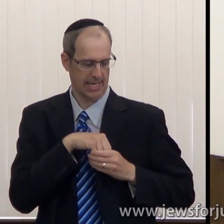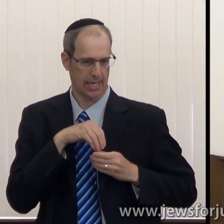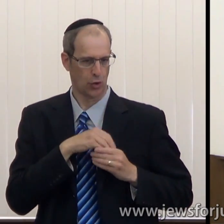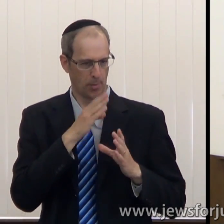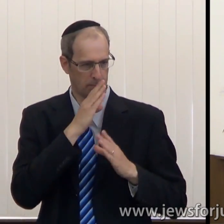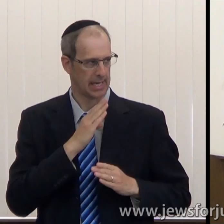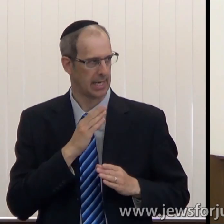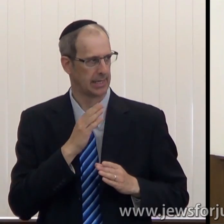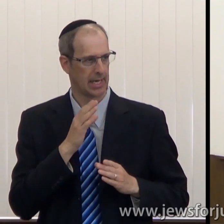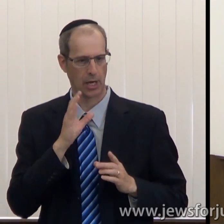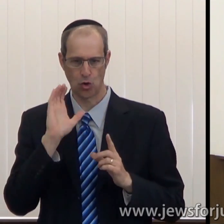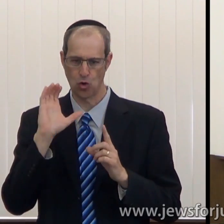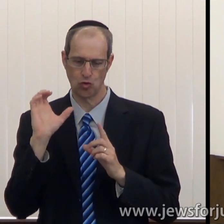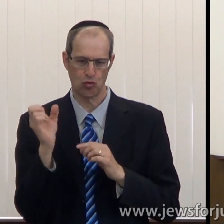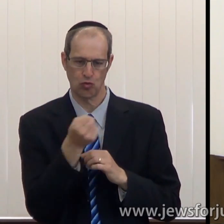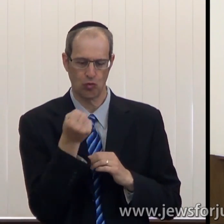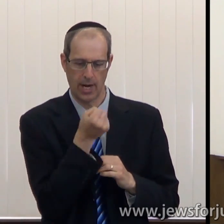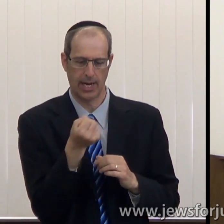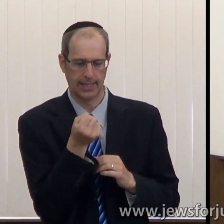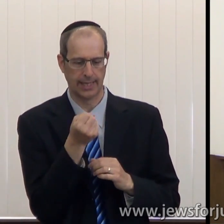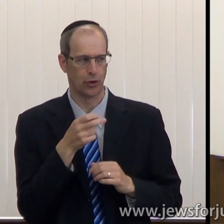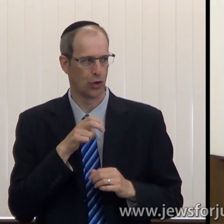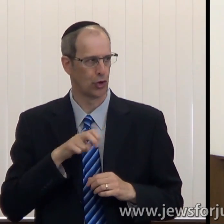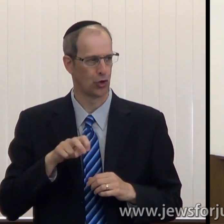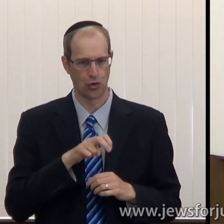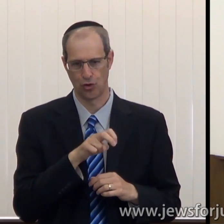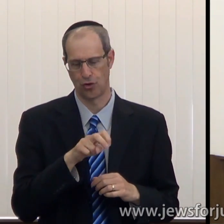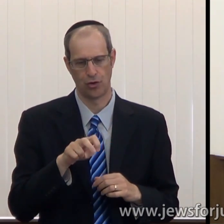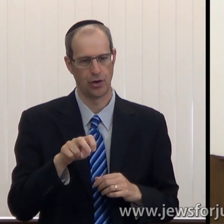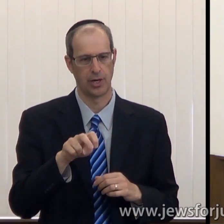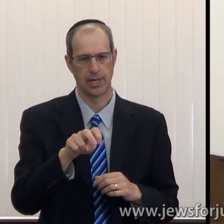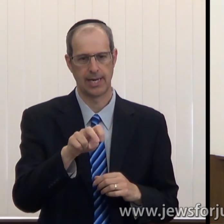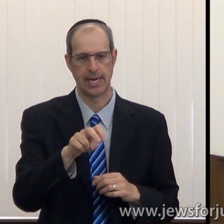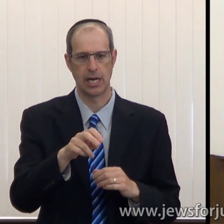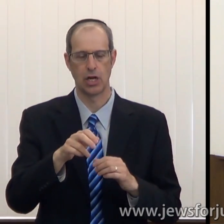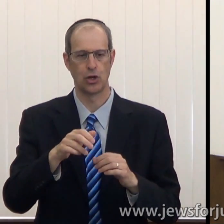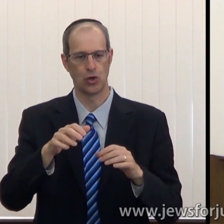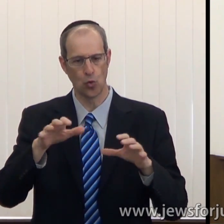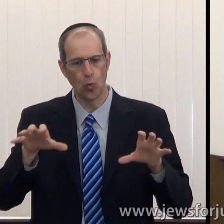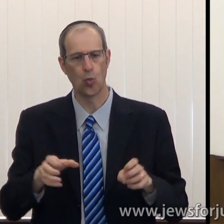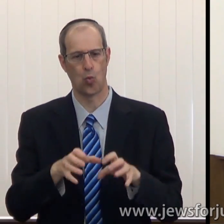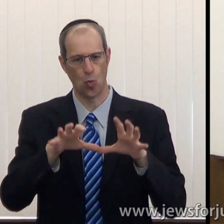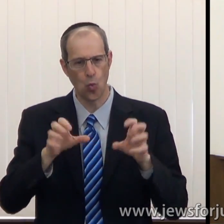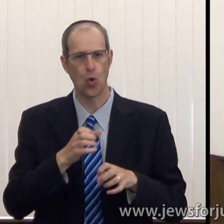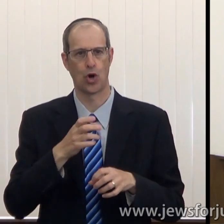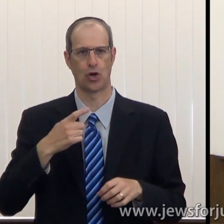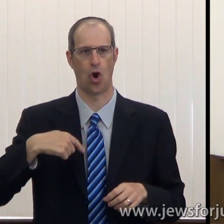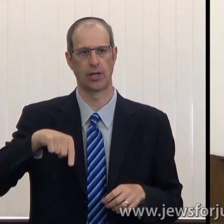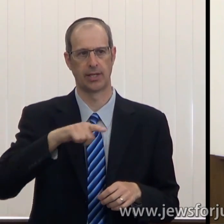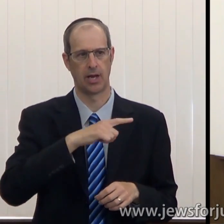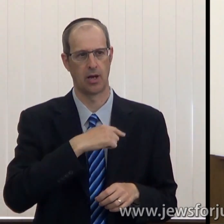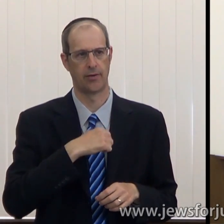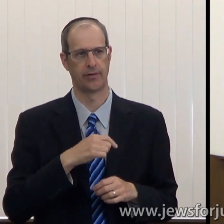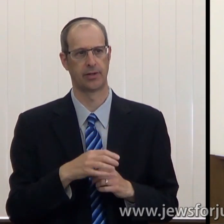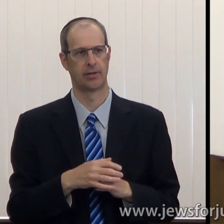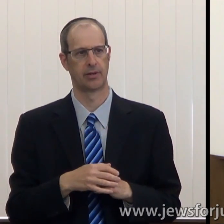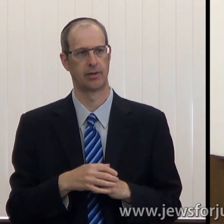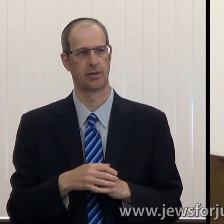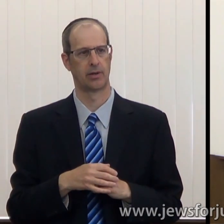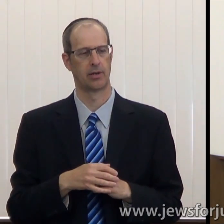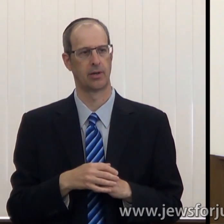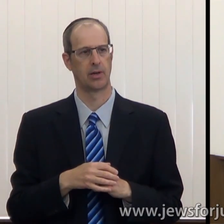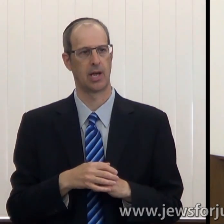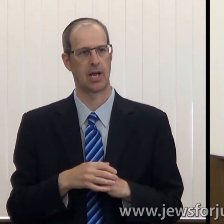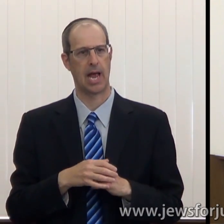by embracing the journey to work on ourselves, to work on ourselves and